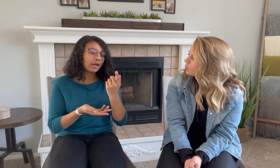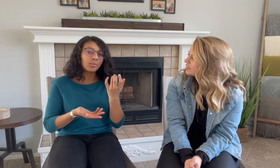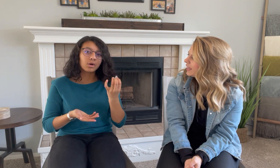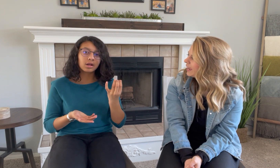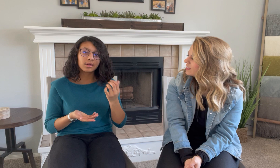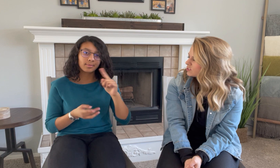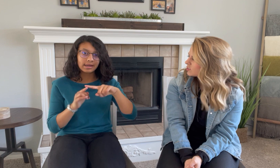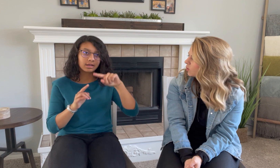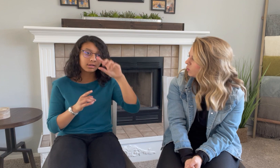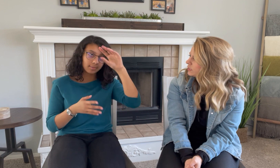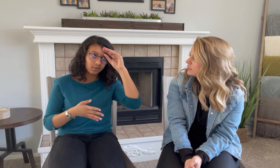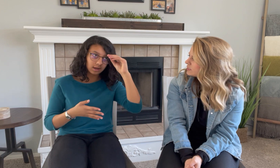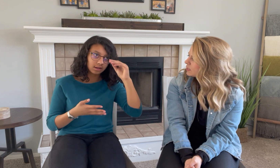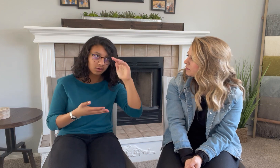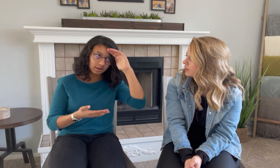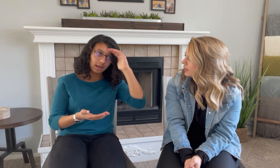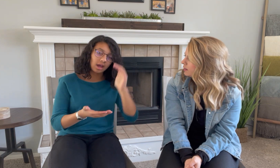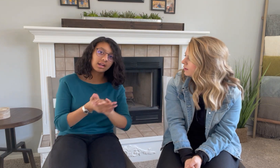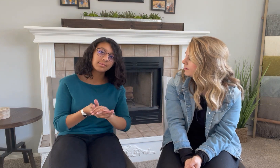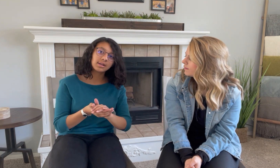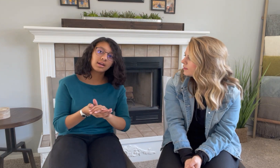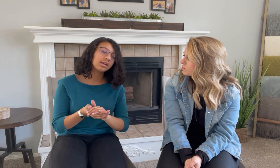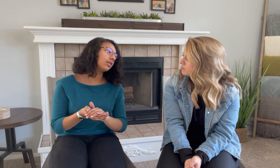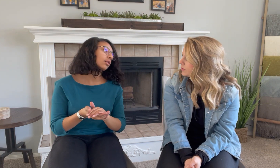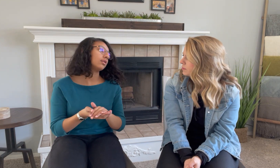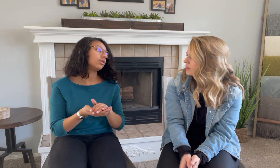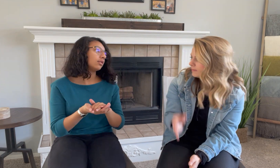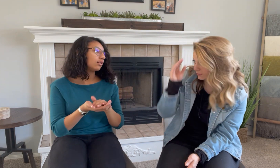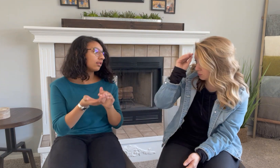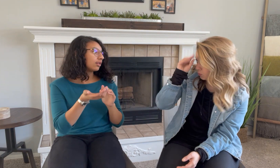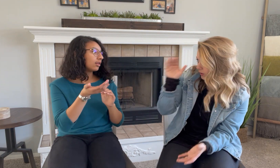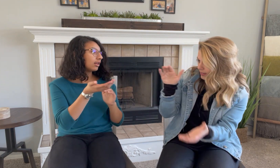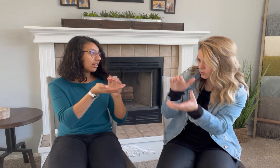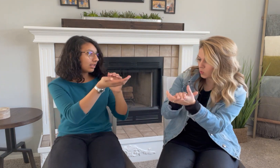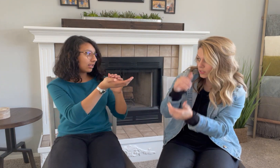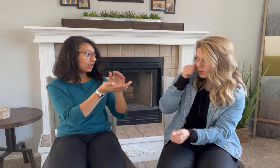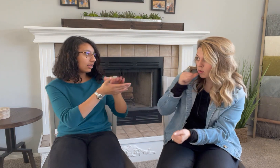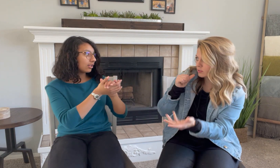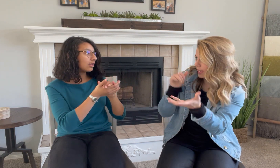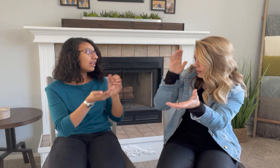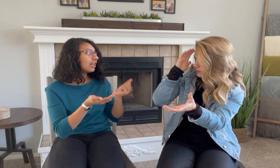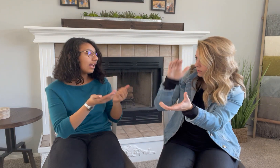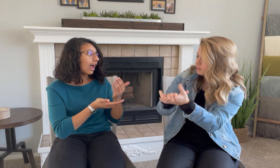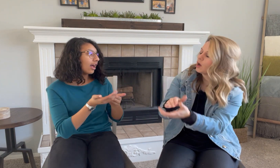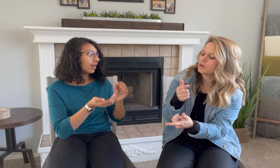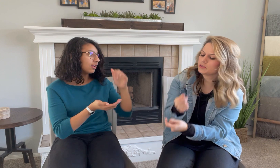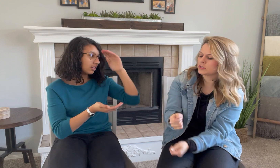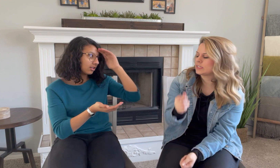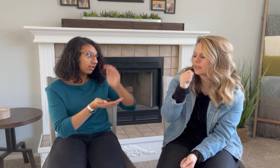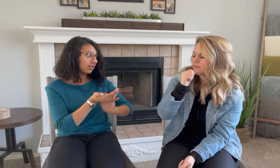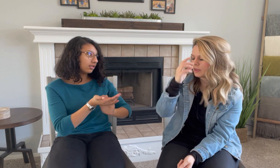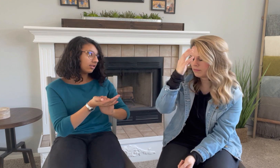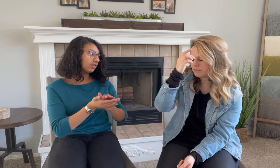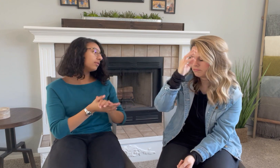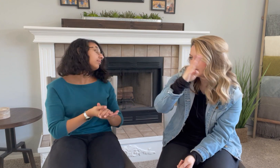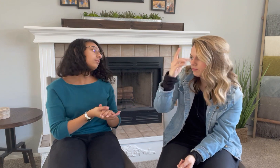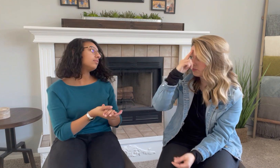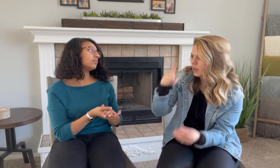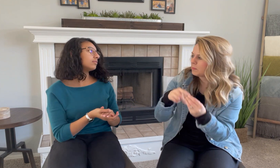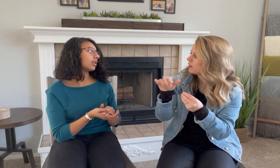holding hands or they're holding something. Maybe like the boy is holding the girl's hand. Oh, interesting. I've never thought about it